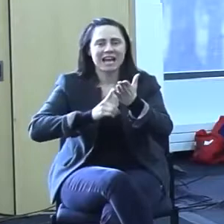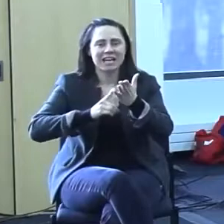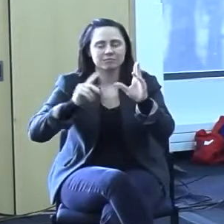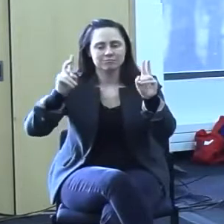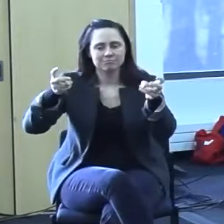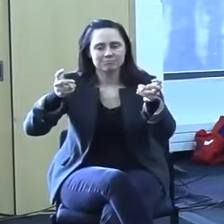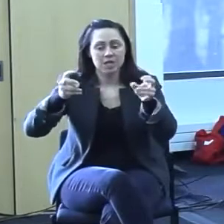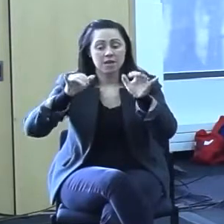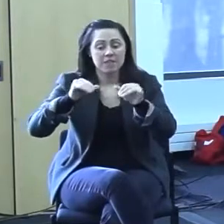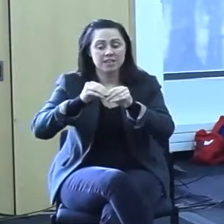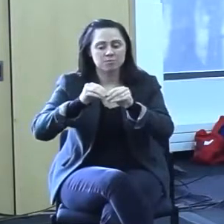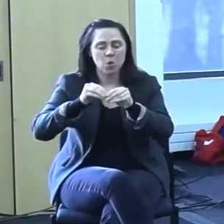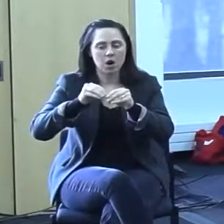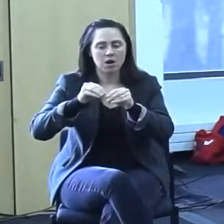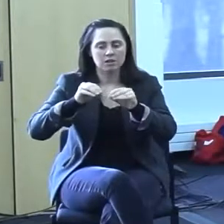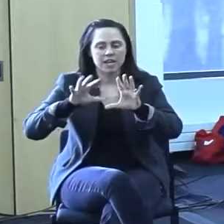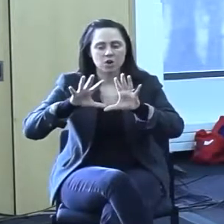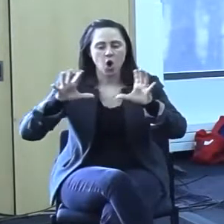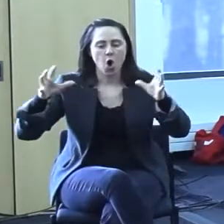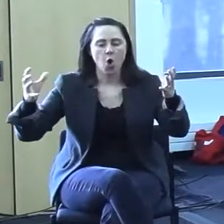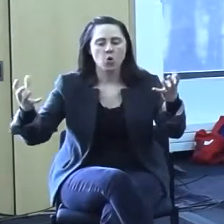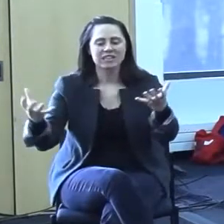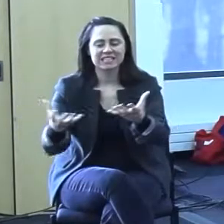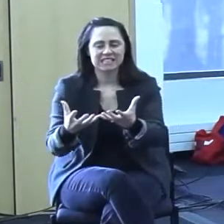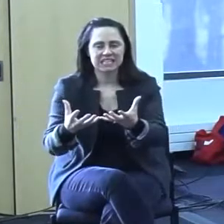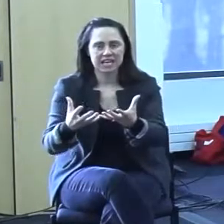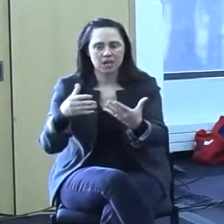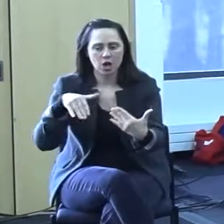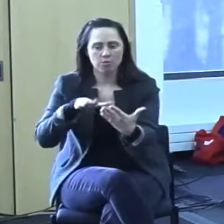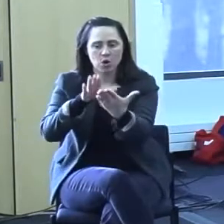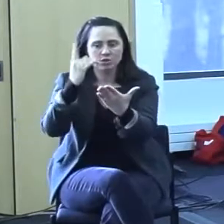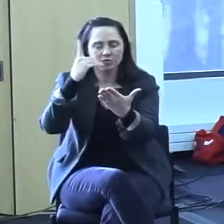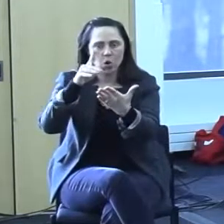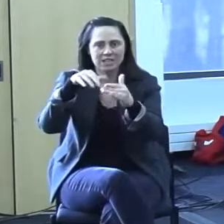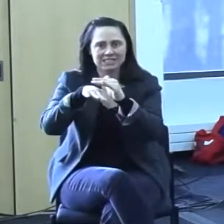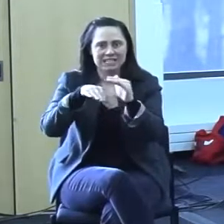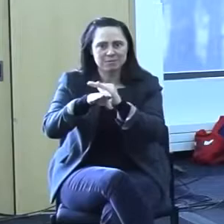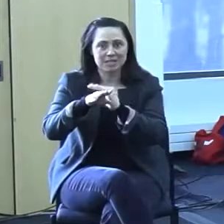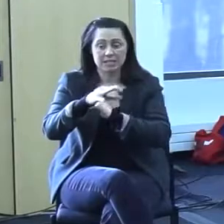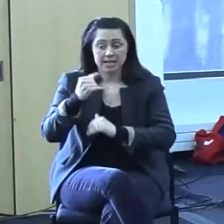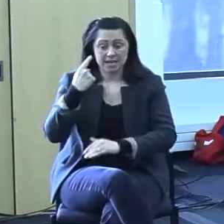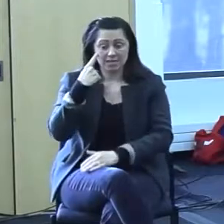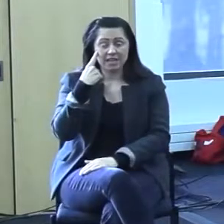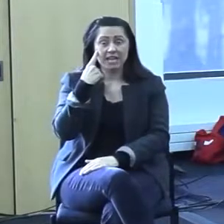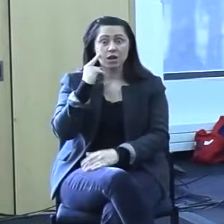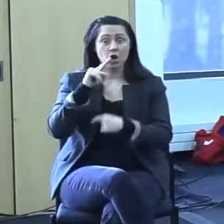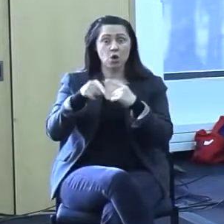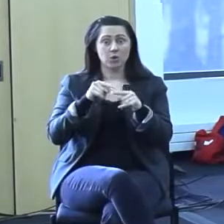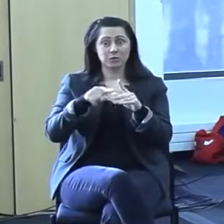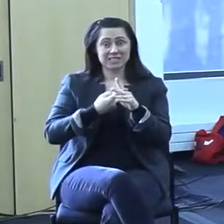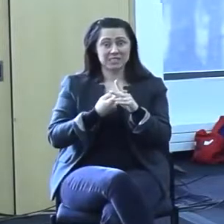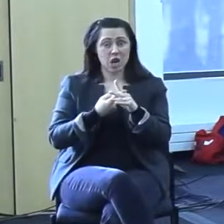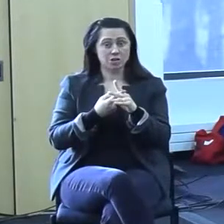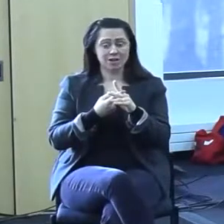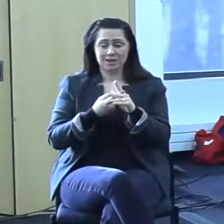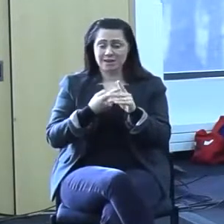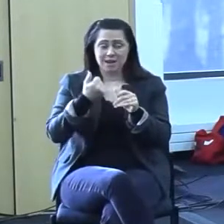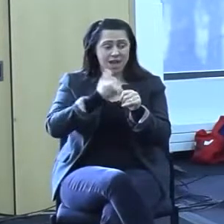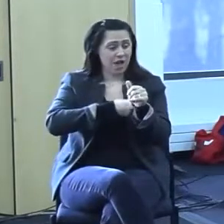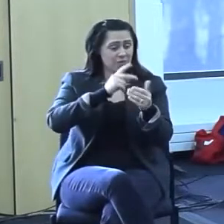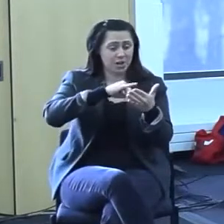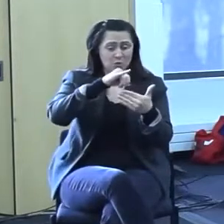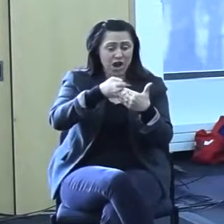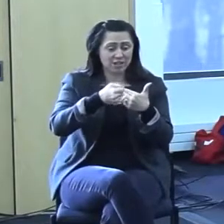that's a more holistic approach at accessibility. And I think when we start every